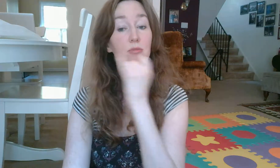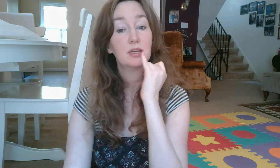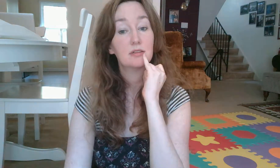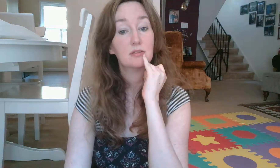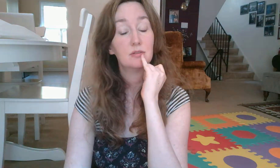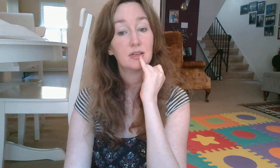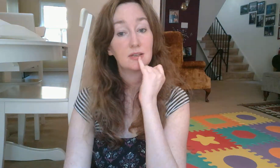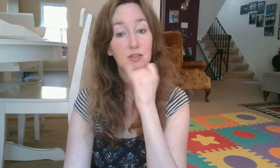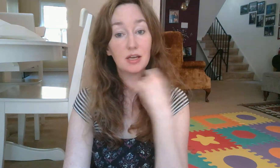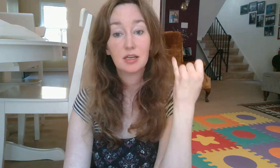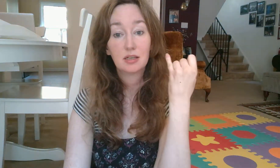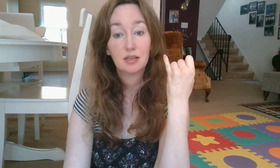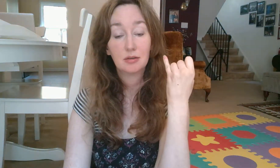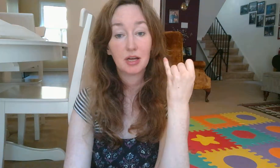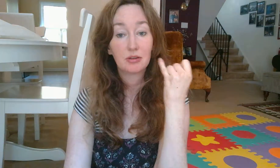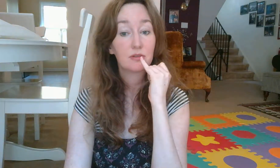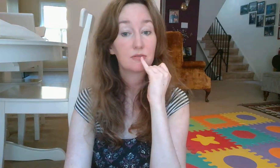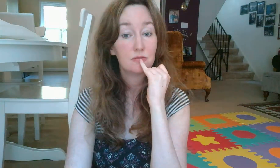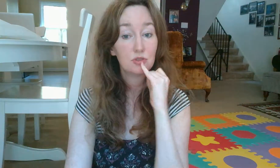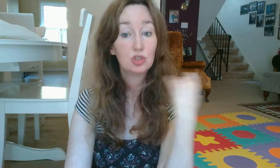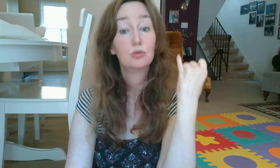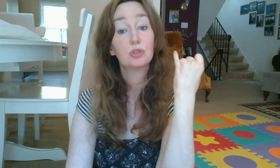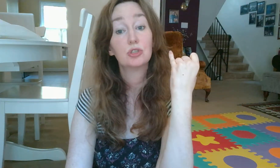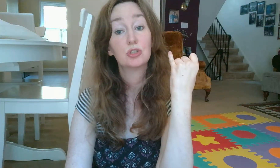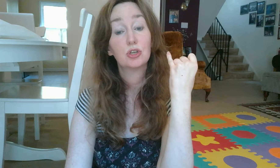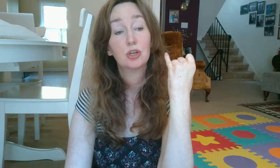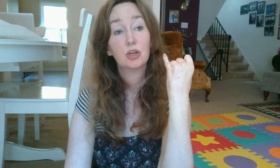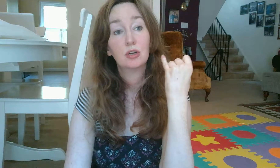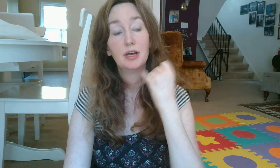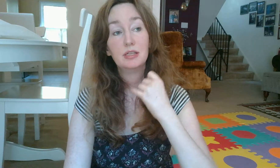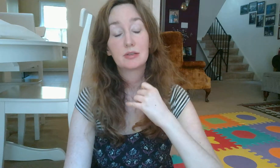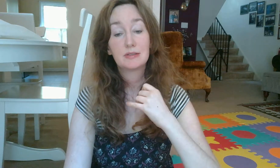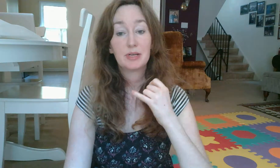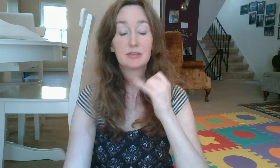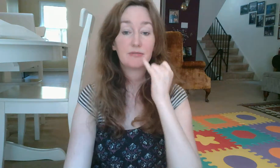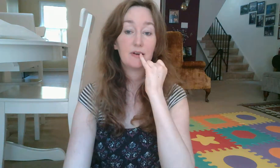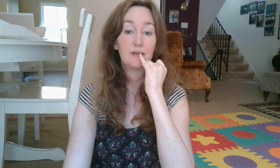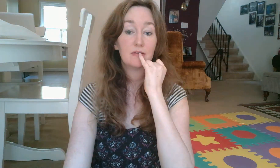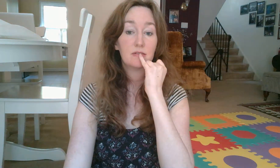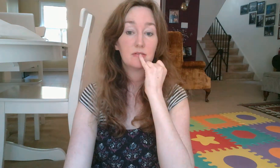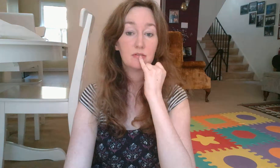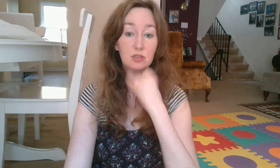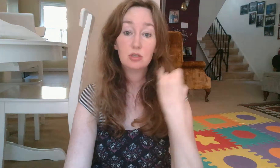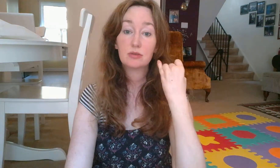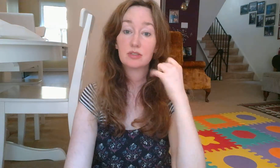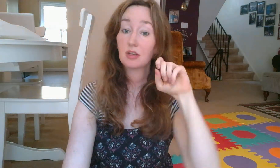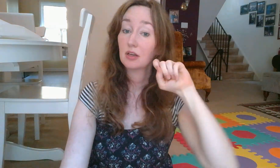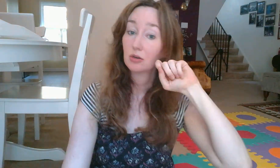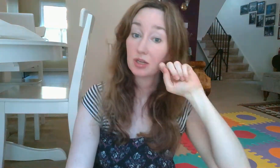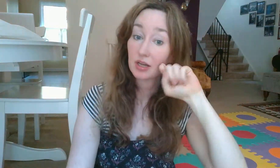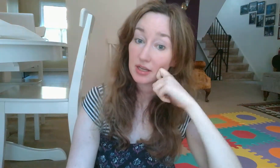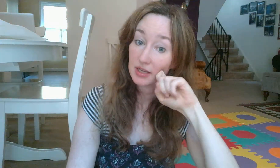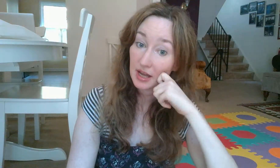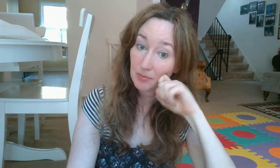make a J at your mouth. Juice. And you can specify juice. What kind?